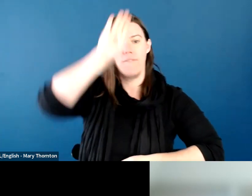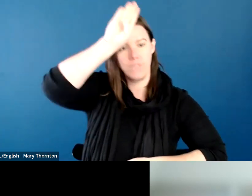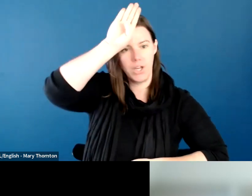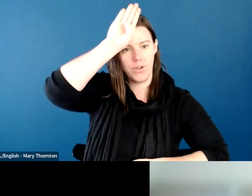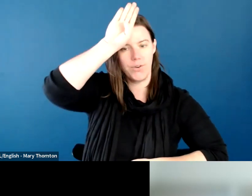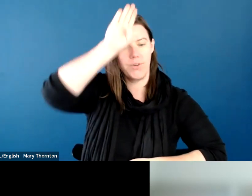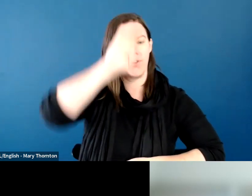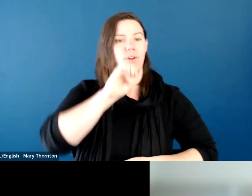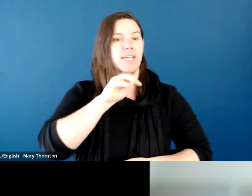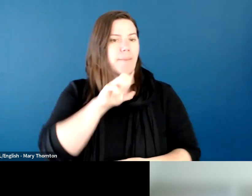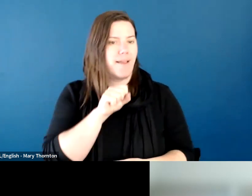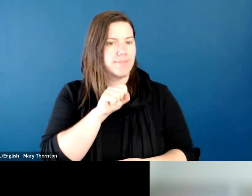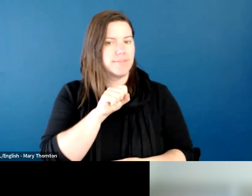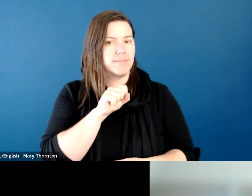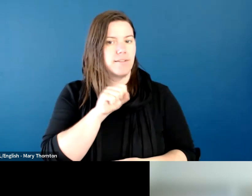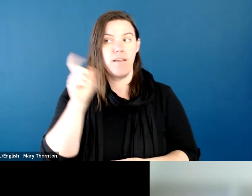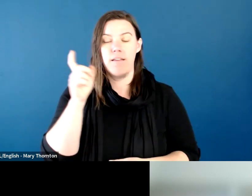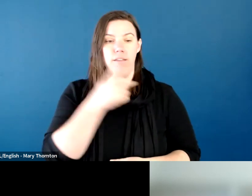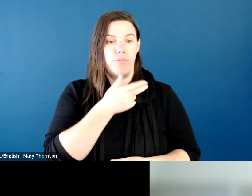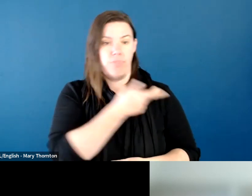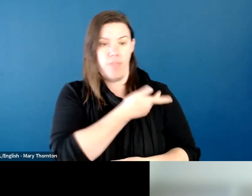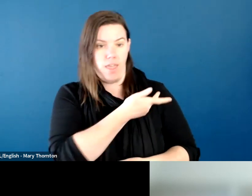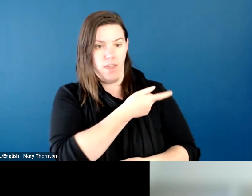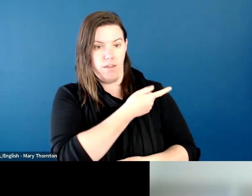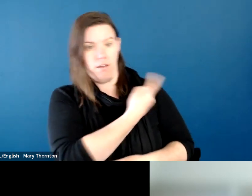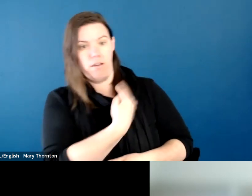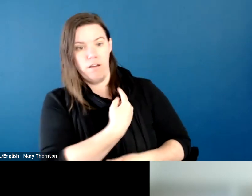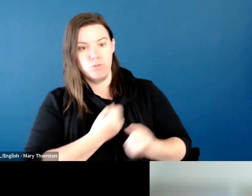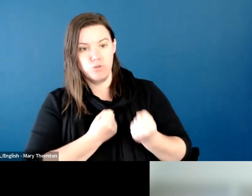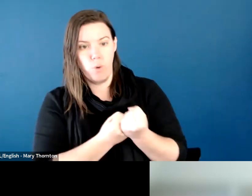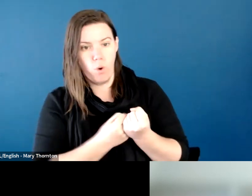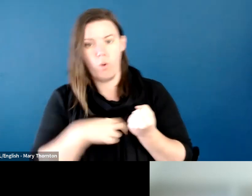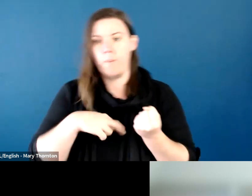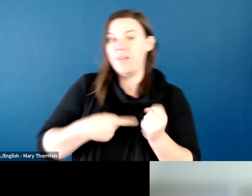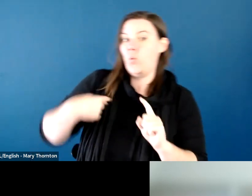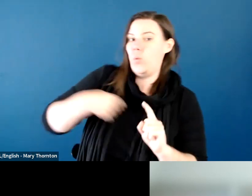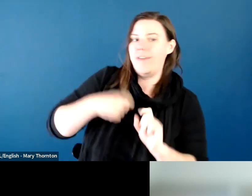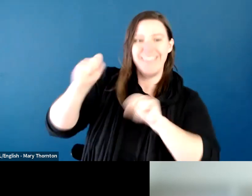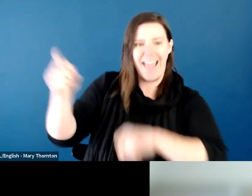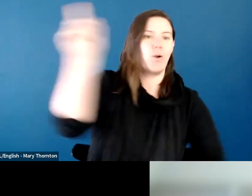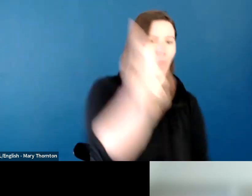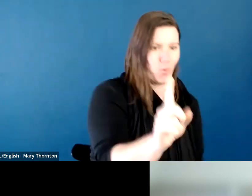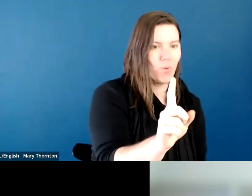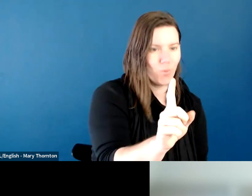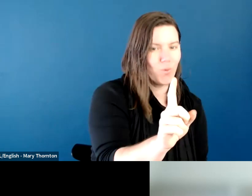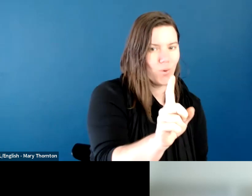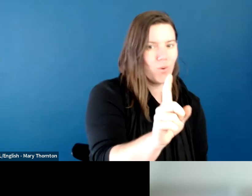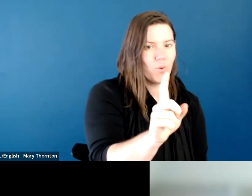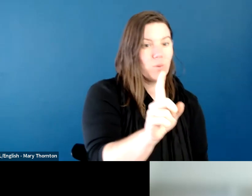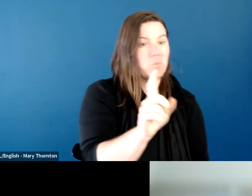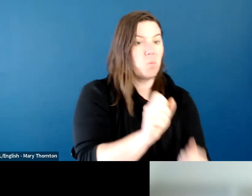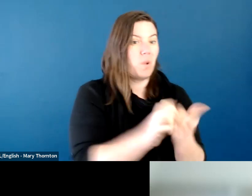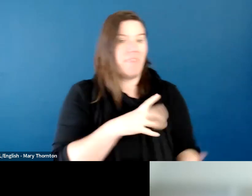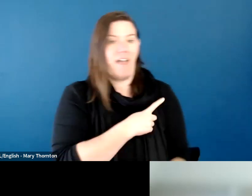go into situations in the community that maybe we wouldn't be able to otherwise. It's also allowed us to go to situations